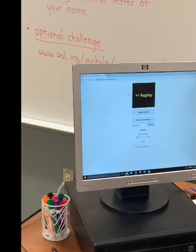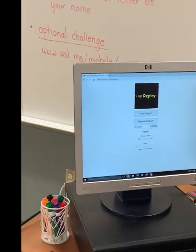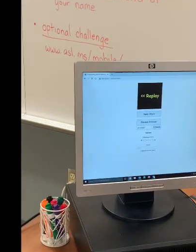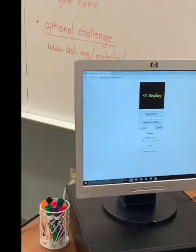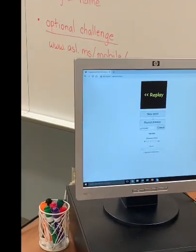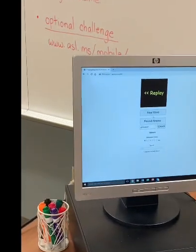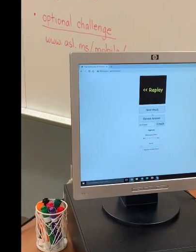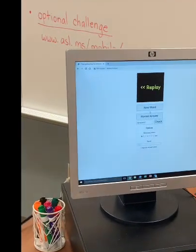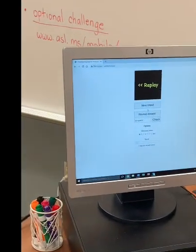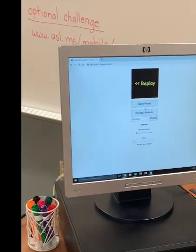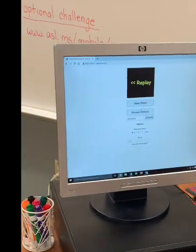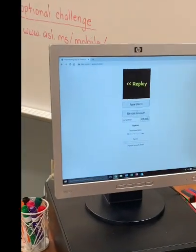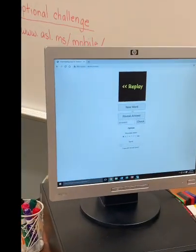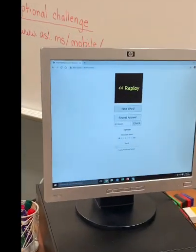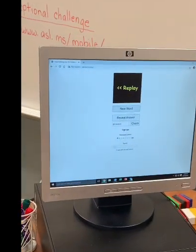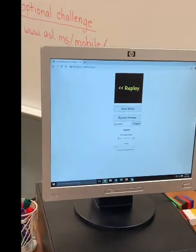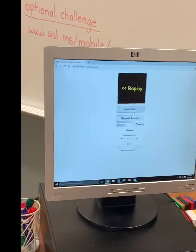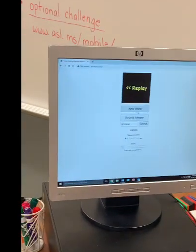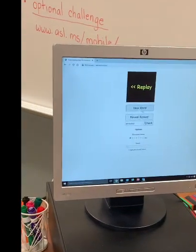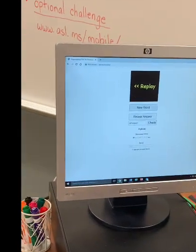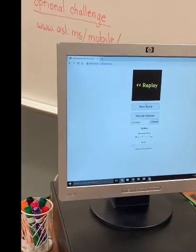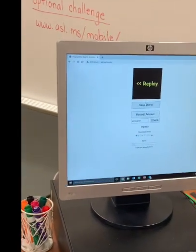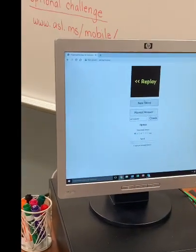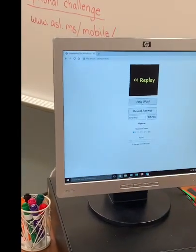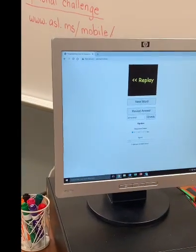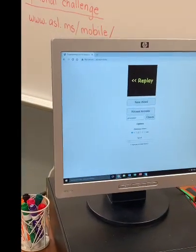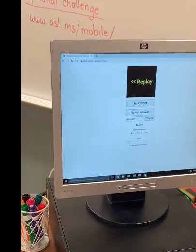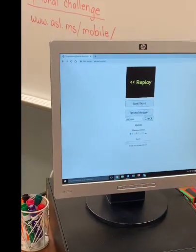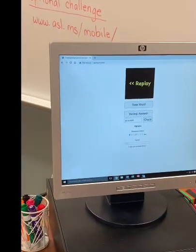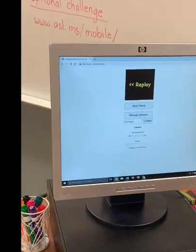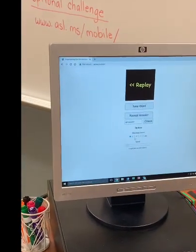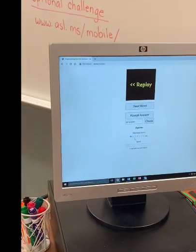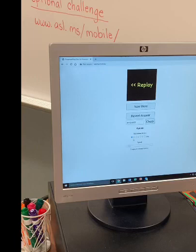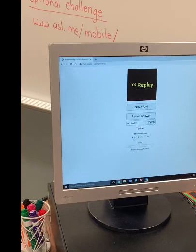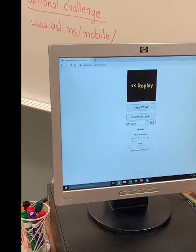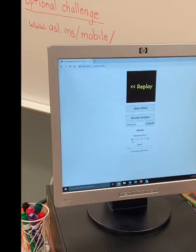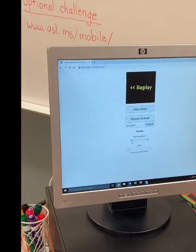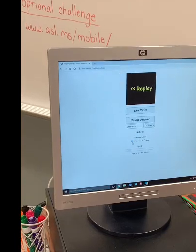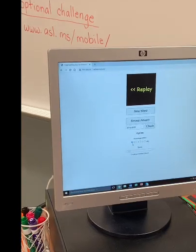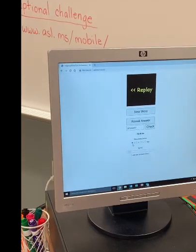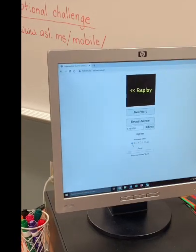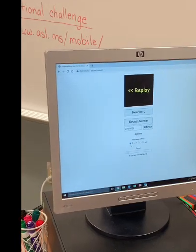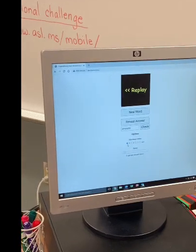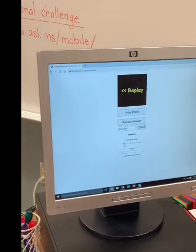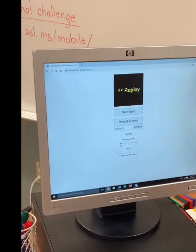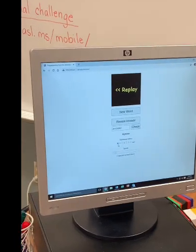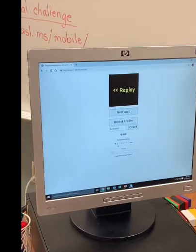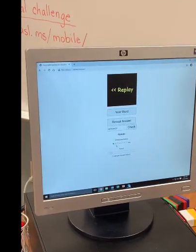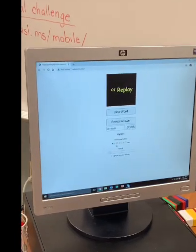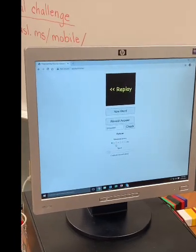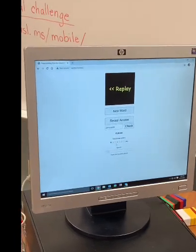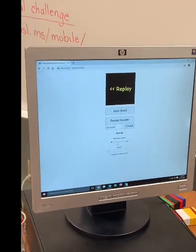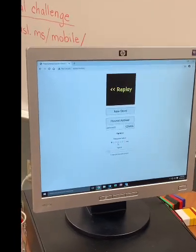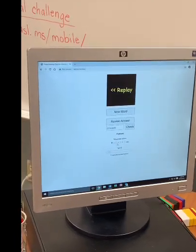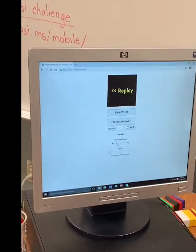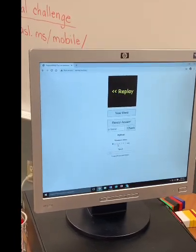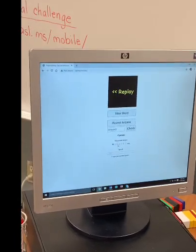a spelling game, and there are options for 3-letter words, 4-letter